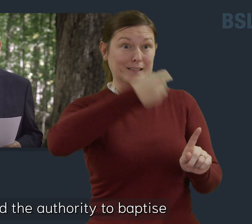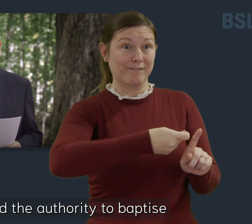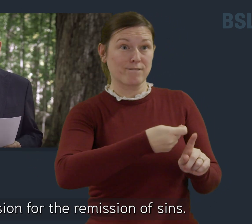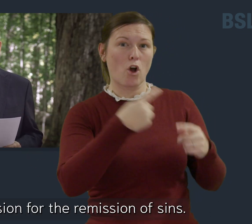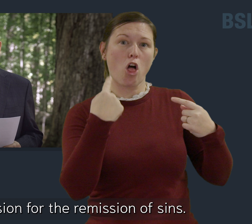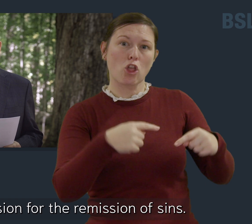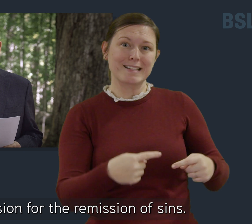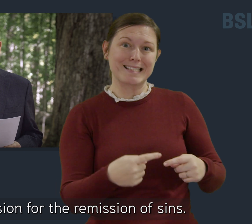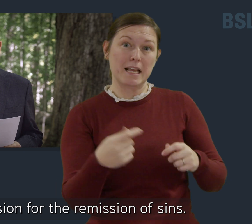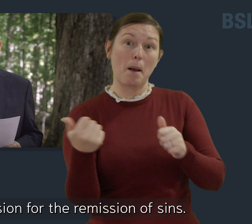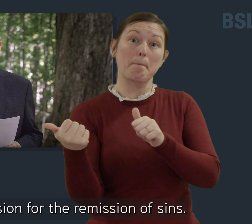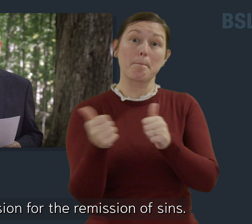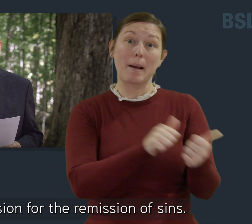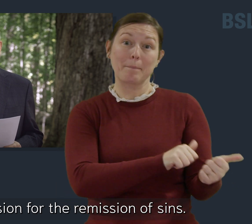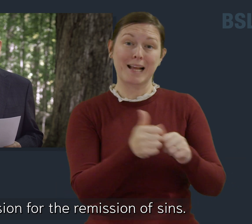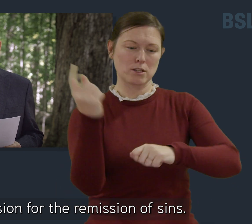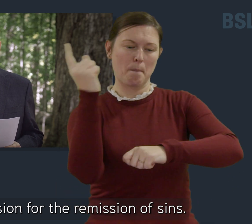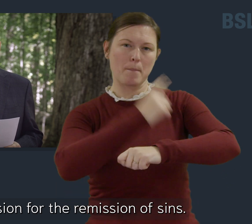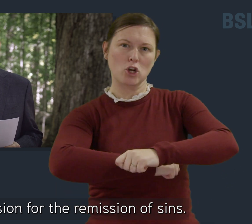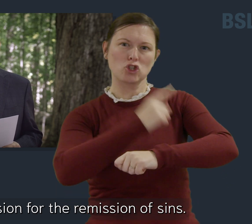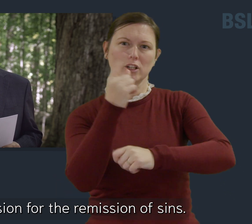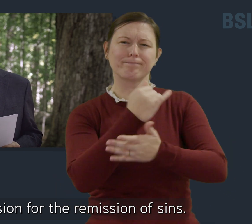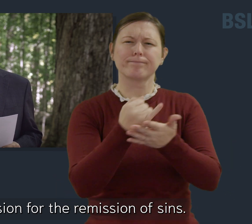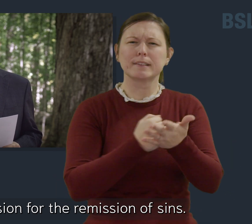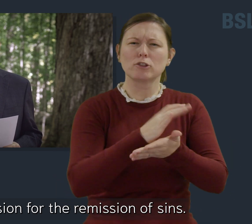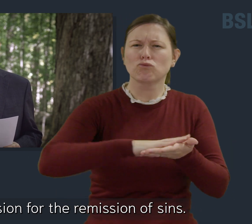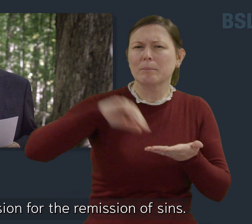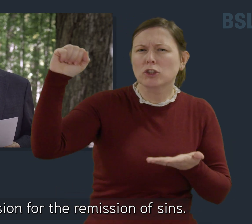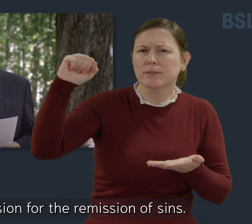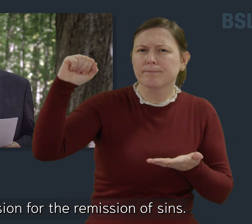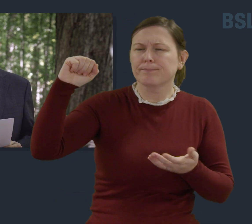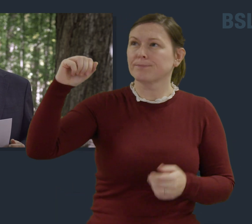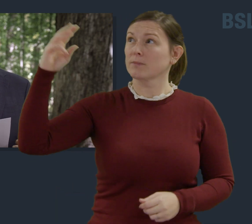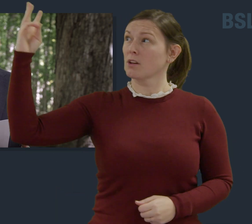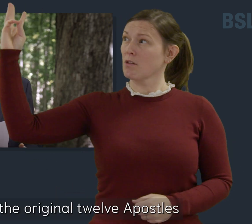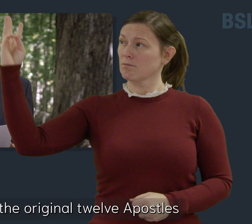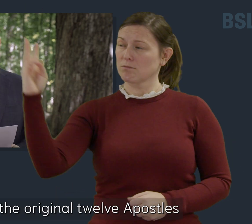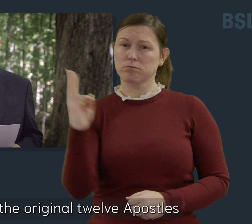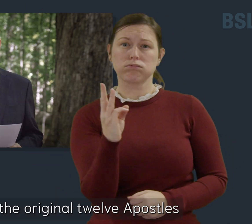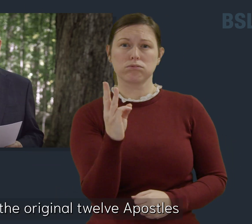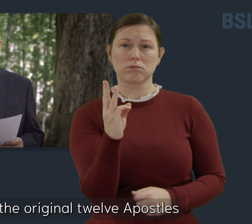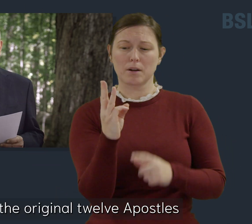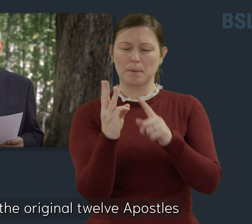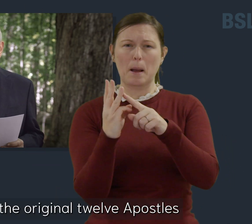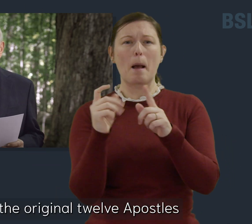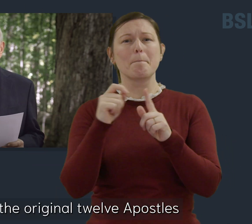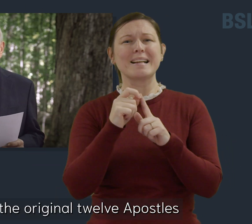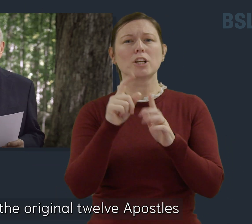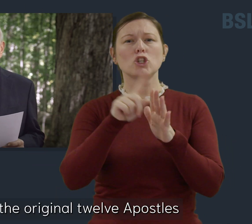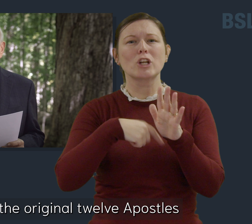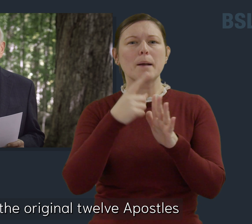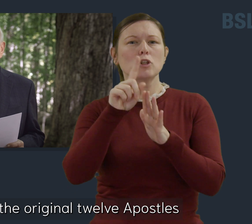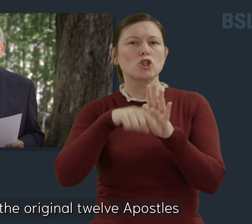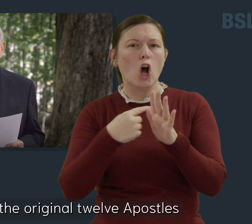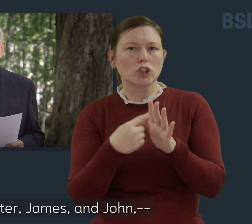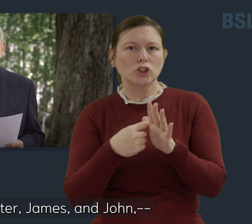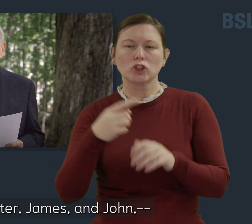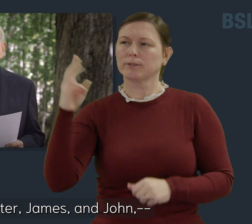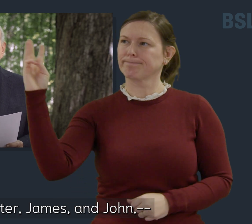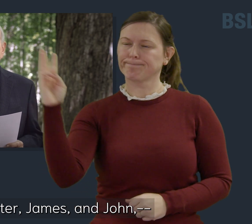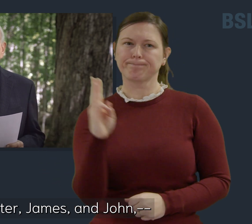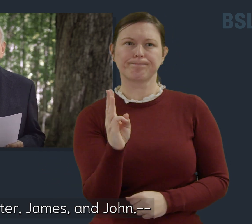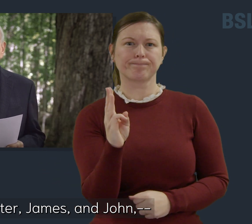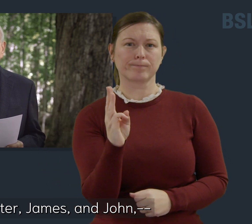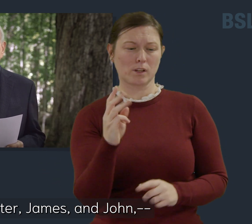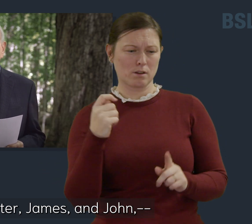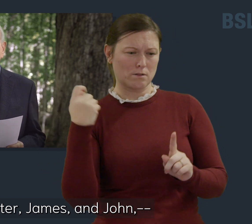to baptize by immersion for the remission of sins. 3 of the original 12 apostles,